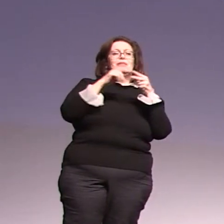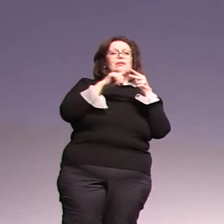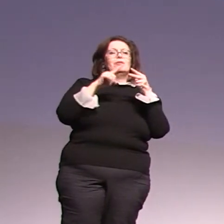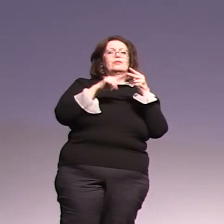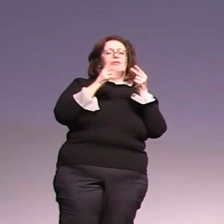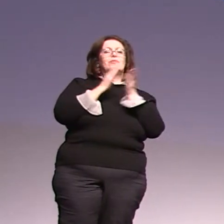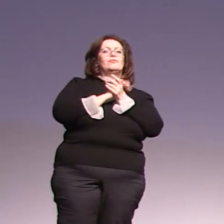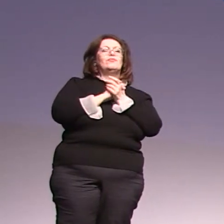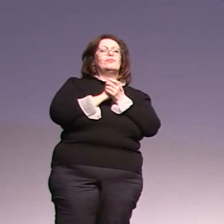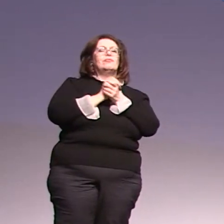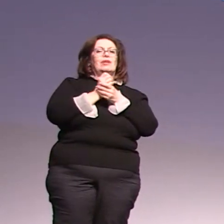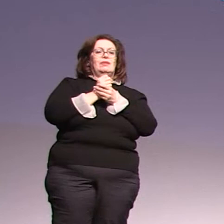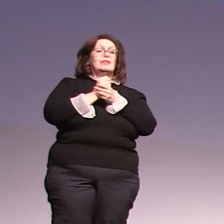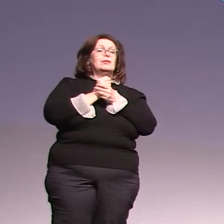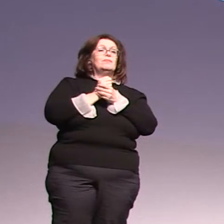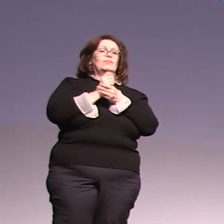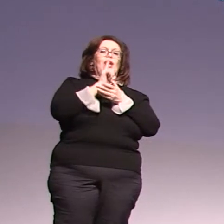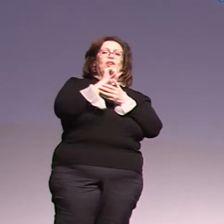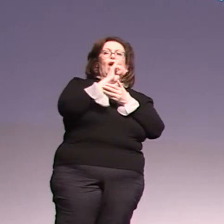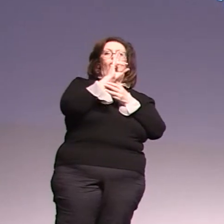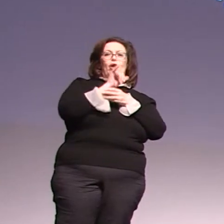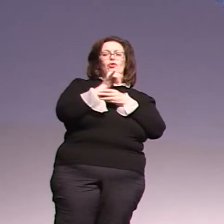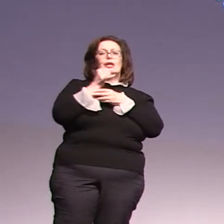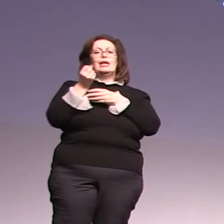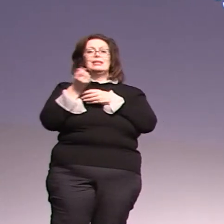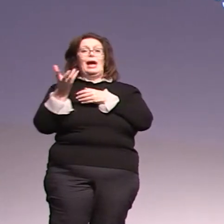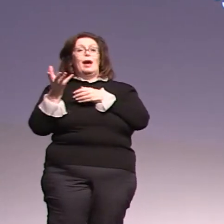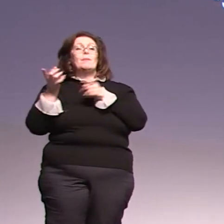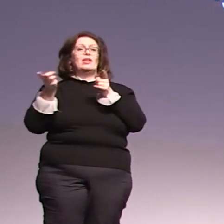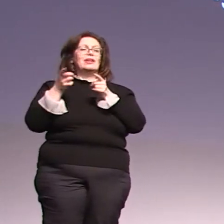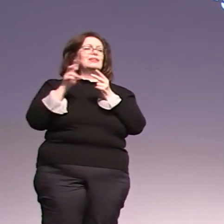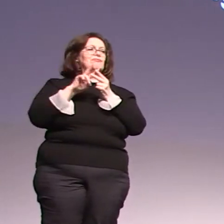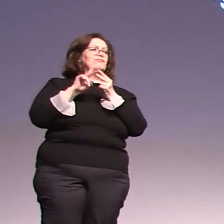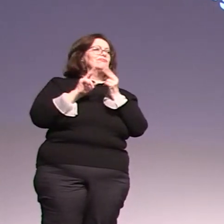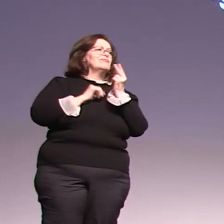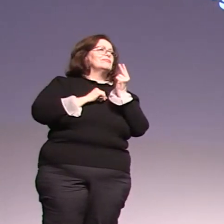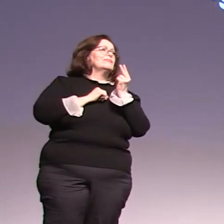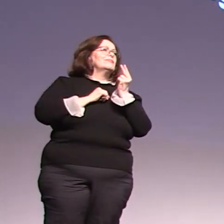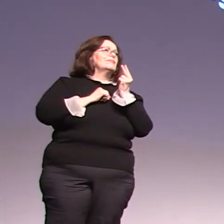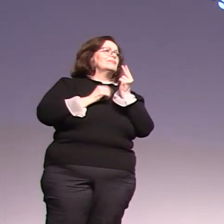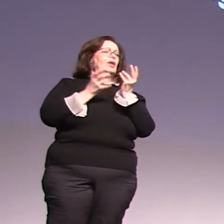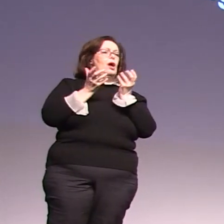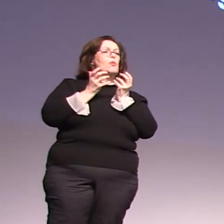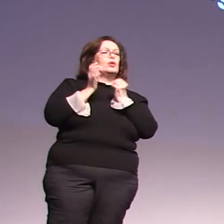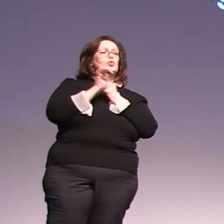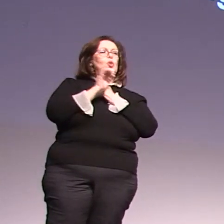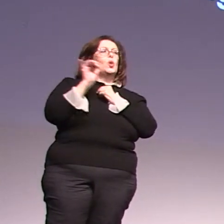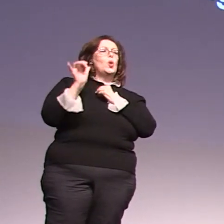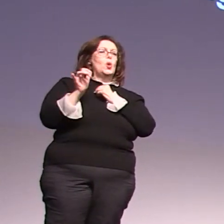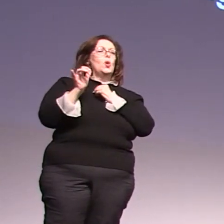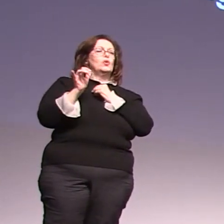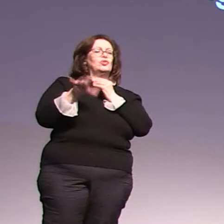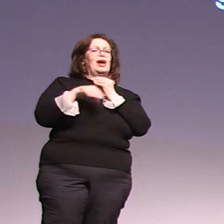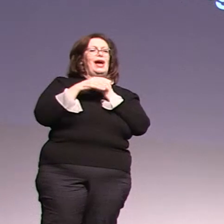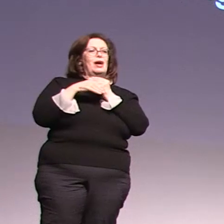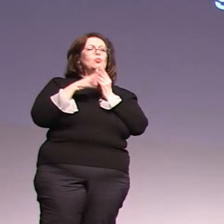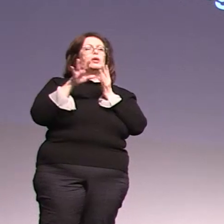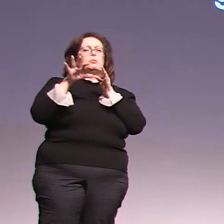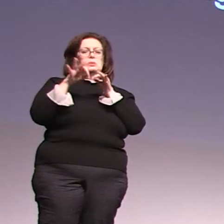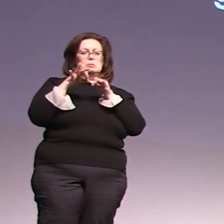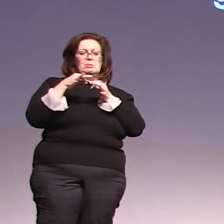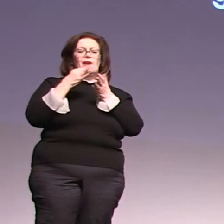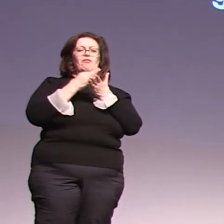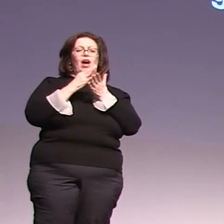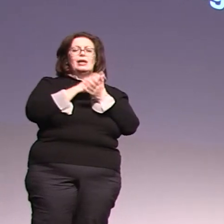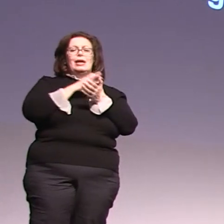that at all, sir, I want to make sure you have an opportunity to. Scott, if you can grab him a mic, thank you. But do want to also acknowledge that we will go through the Finance Committee,